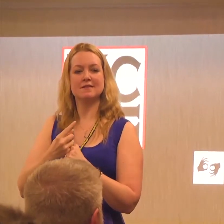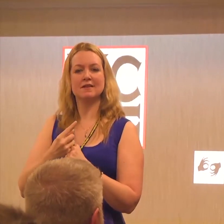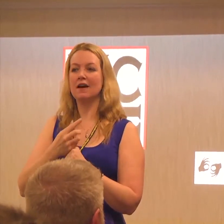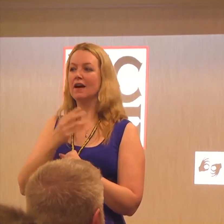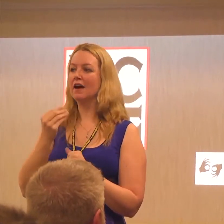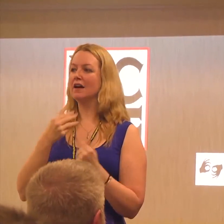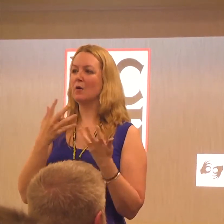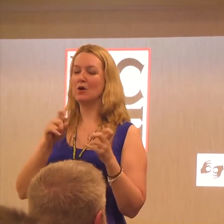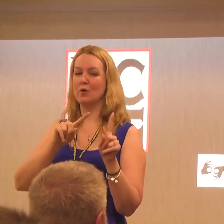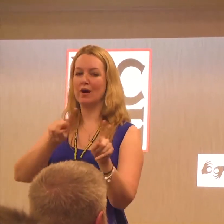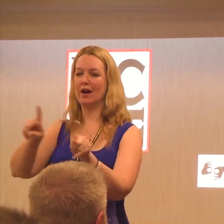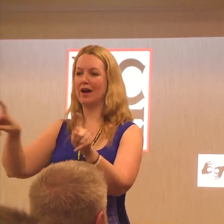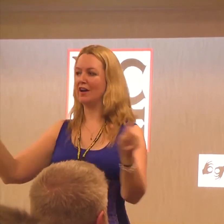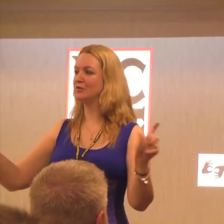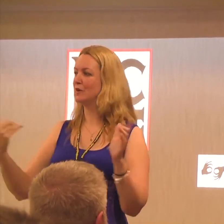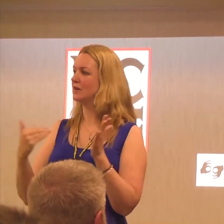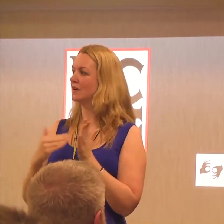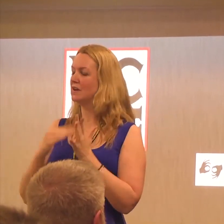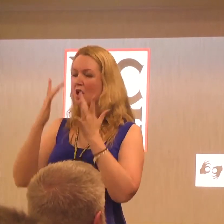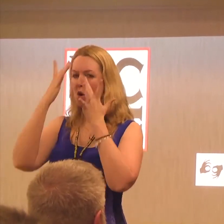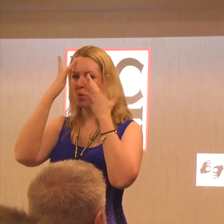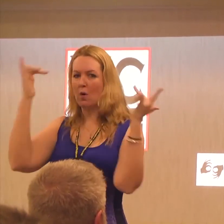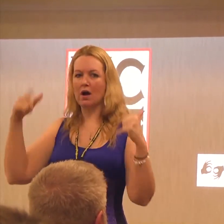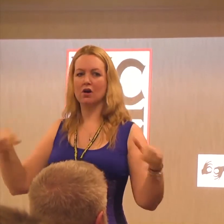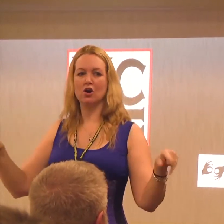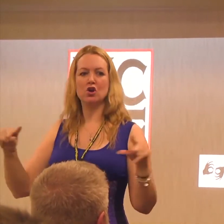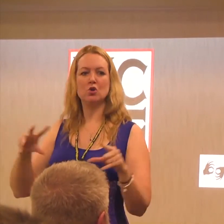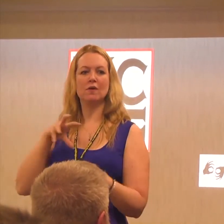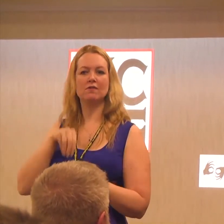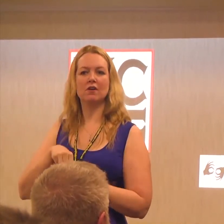And I want to ask you once again, why are you part of this community?